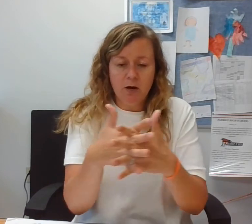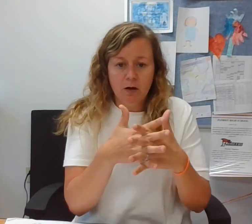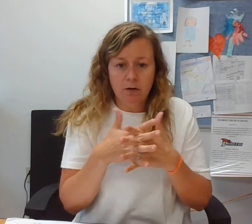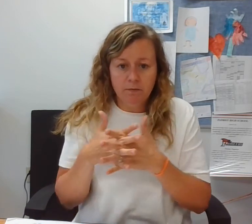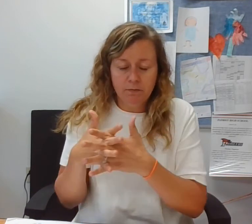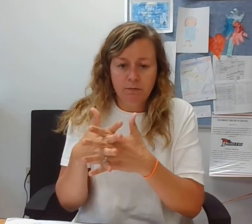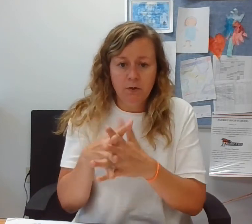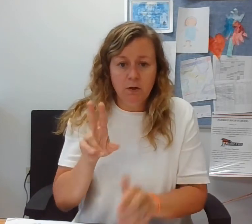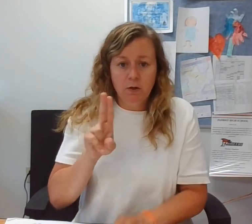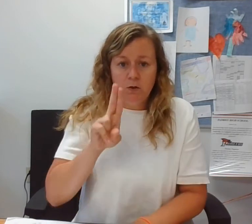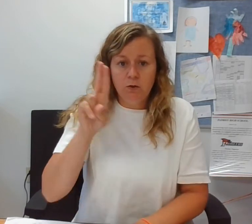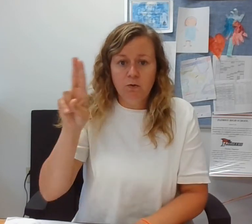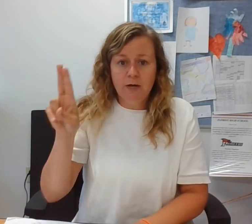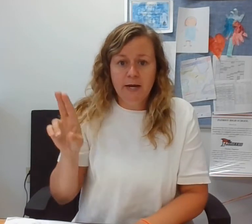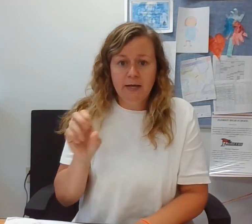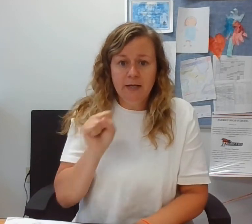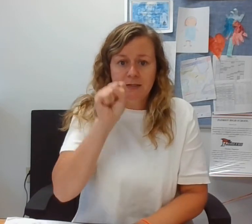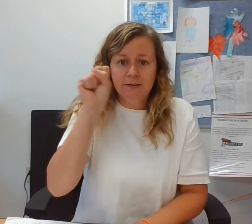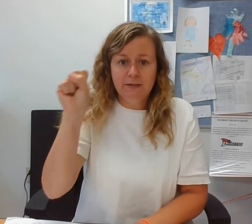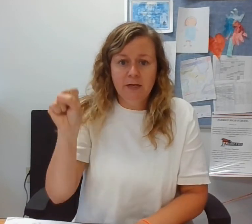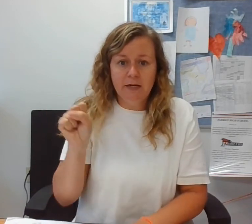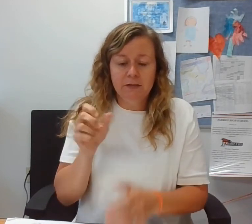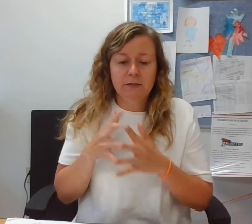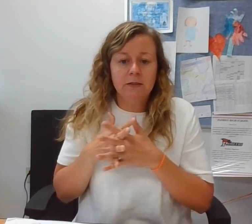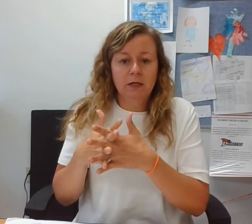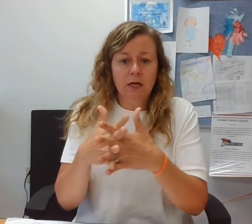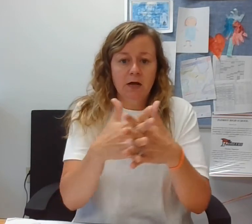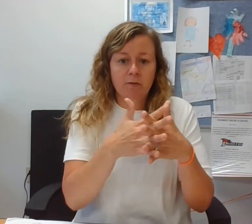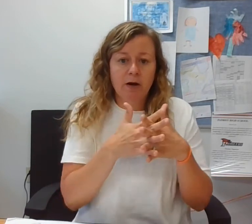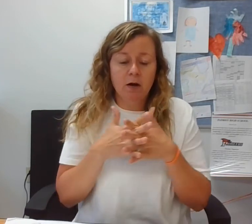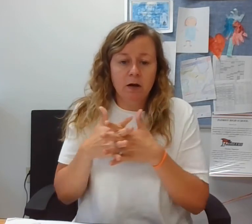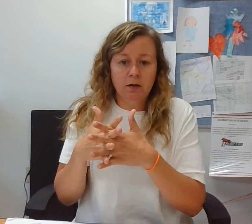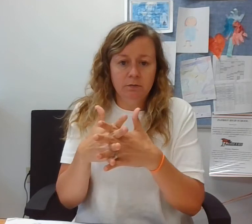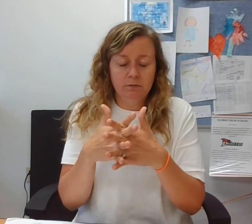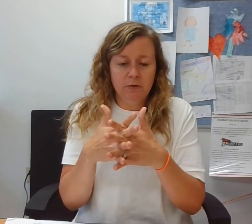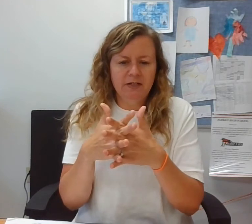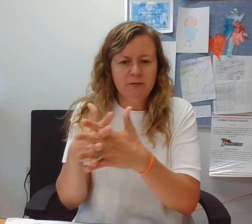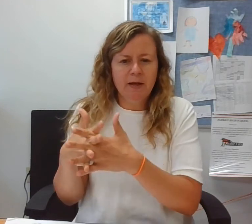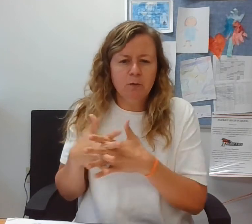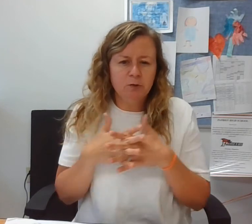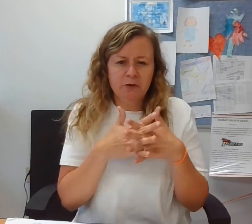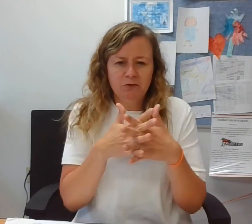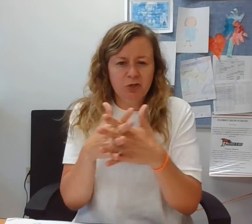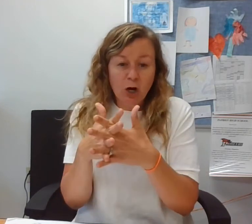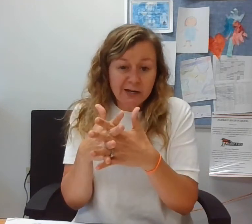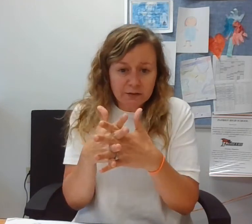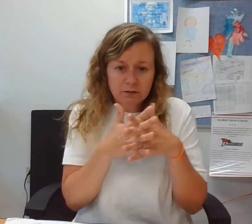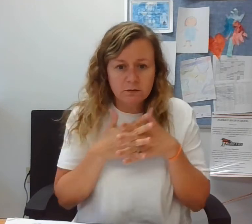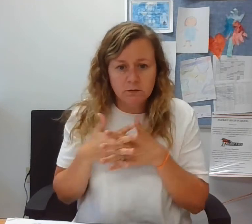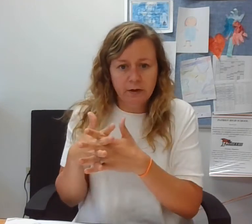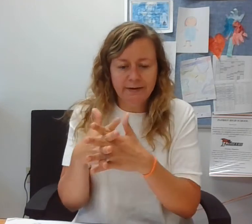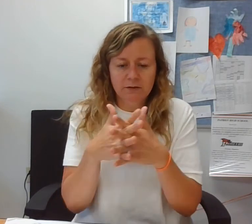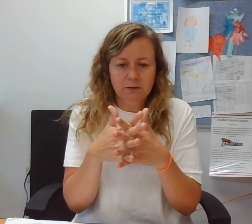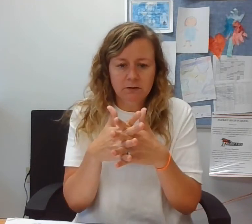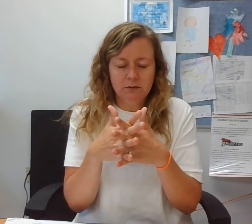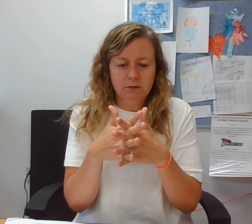America. United States of America. It doesn't matter which way you stir it, okay? It doesn't